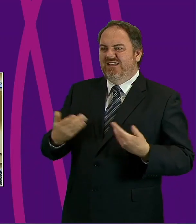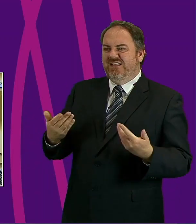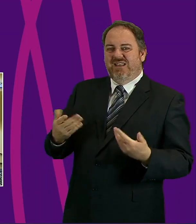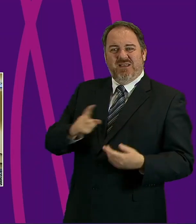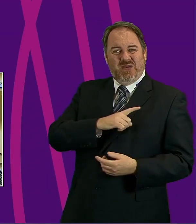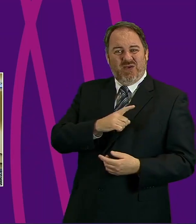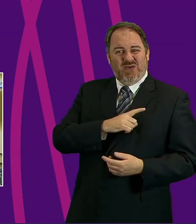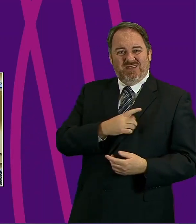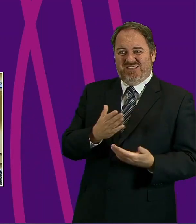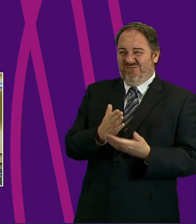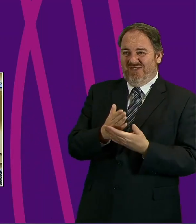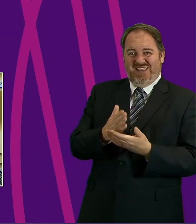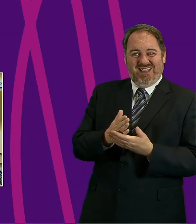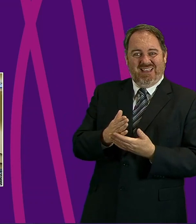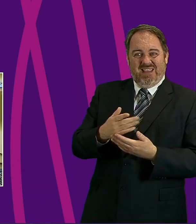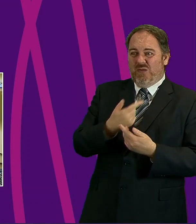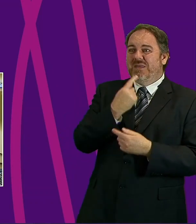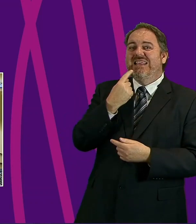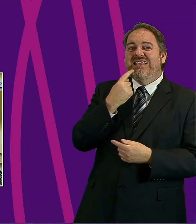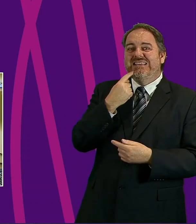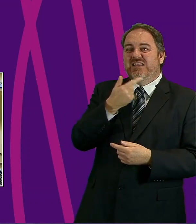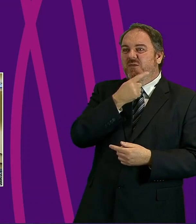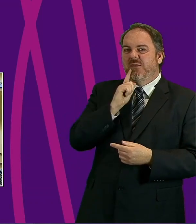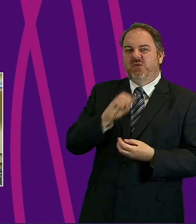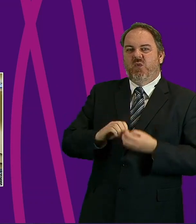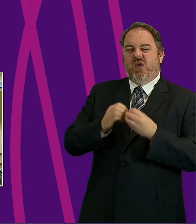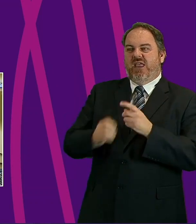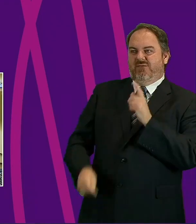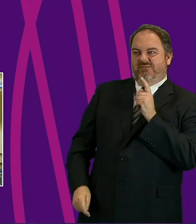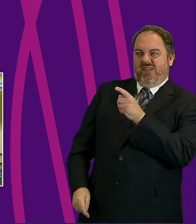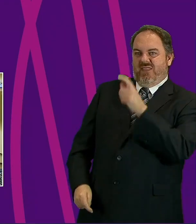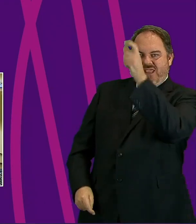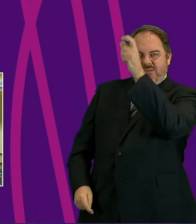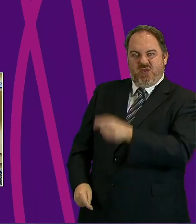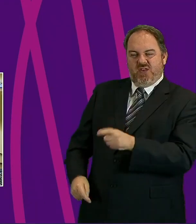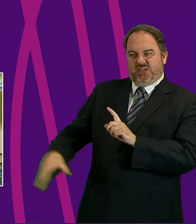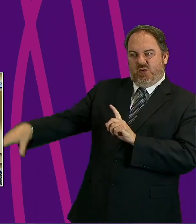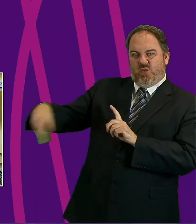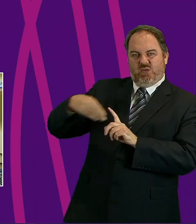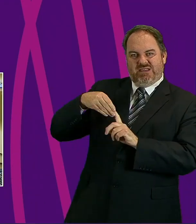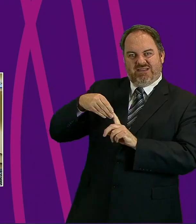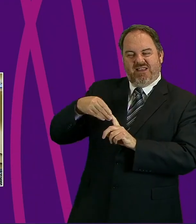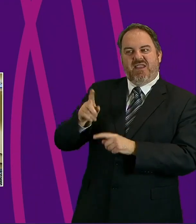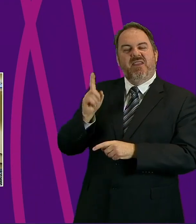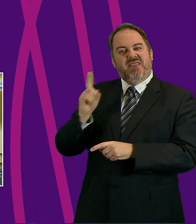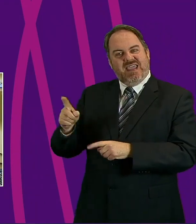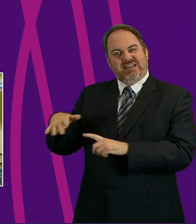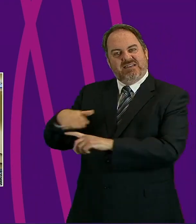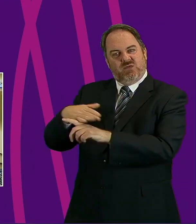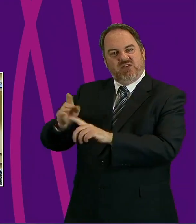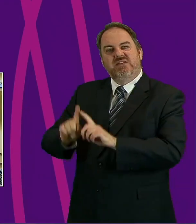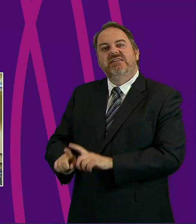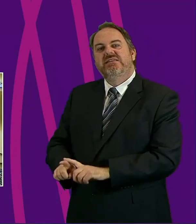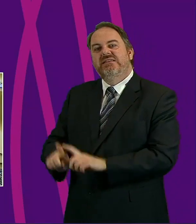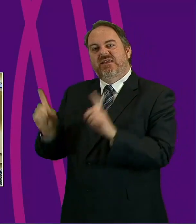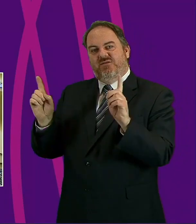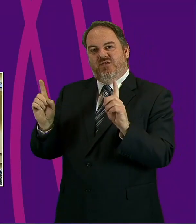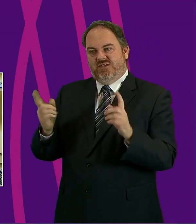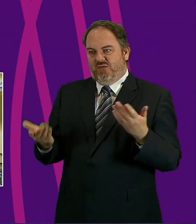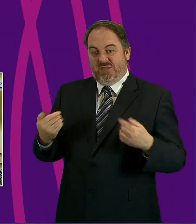that health board who were at that event. Now, that becomes a different consideration when you are further into an epidemic